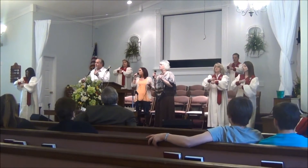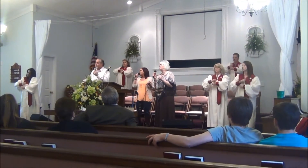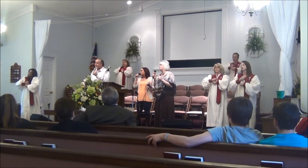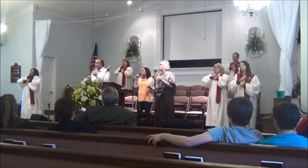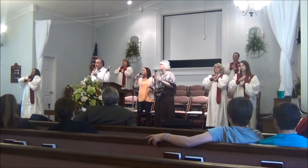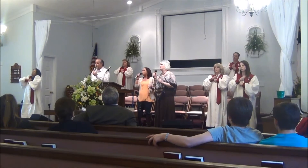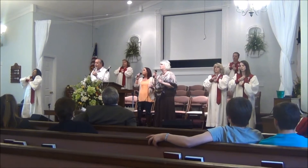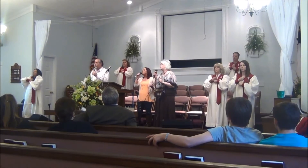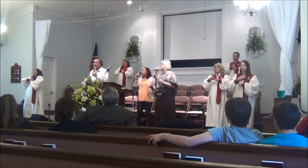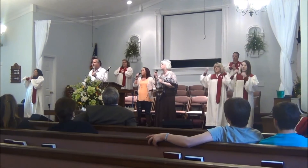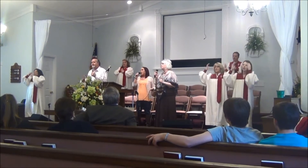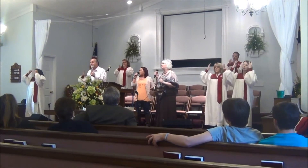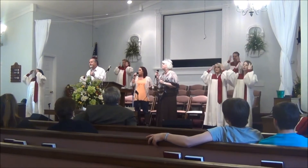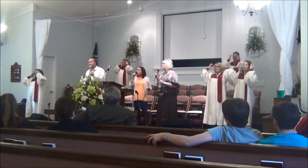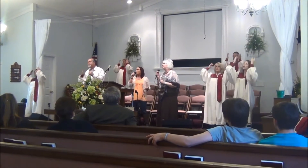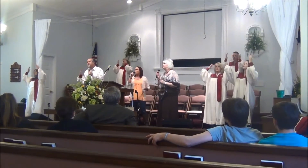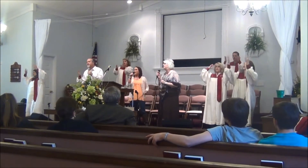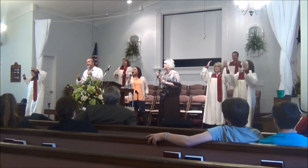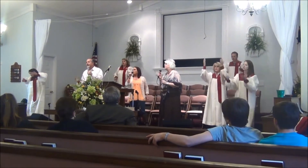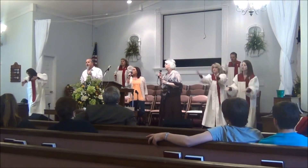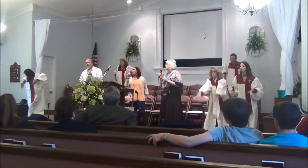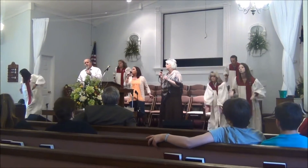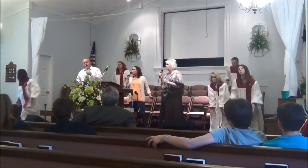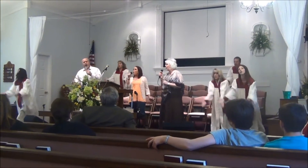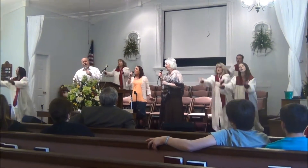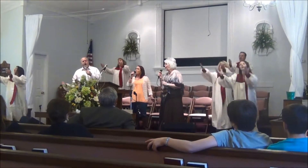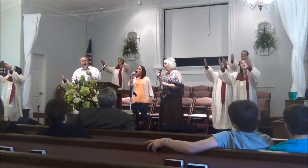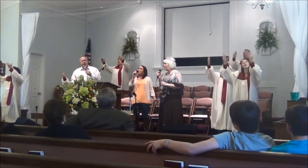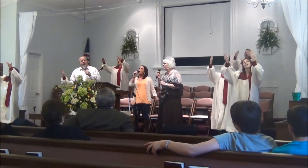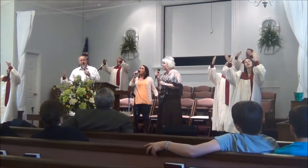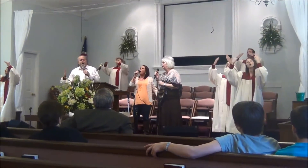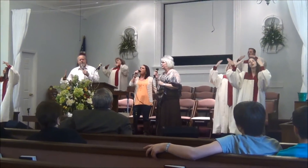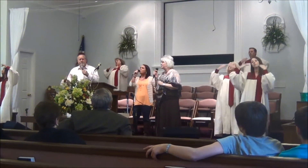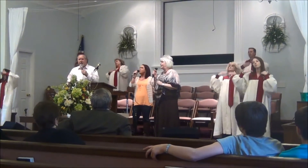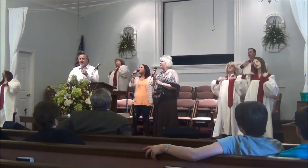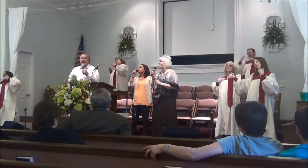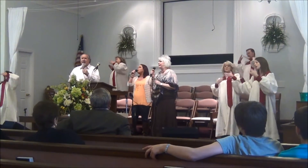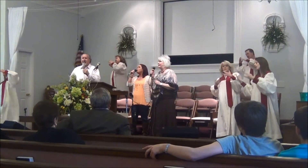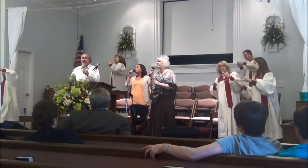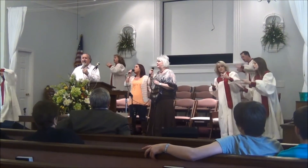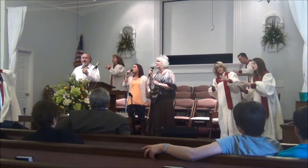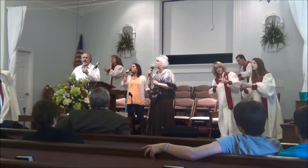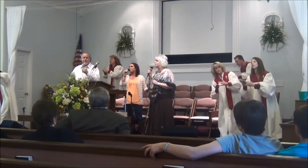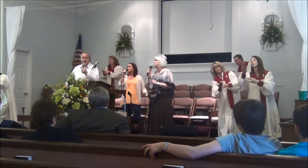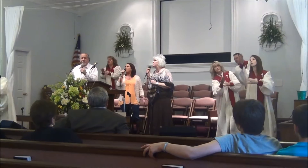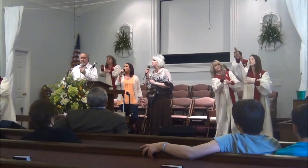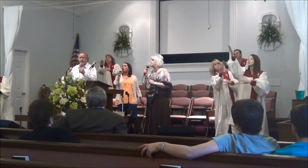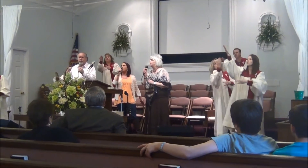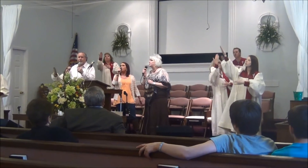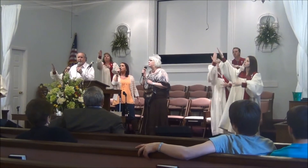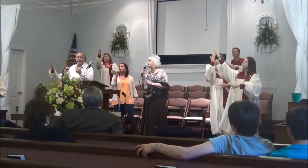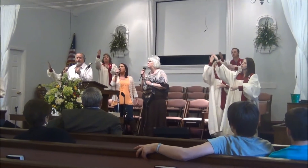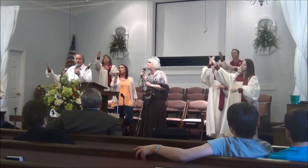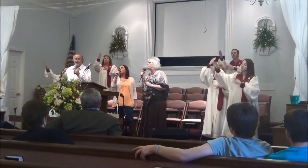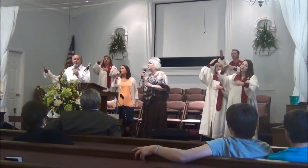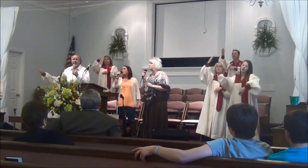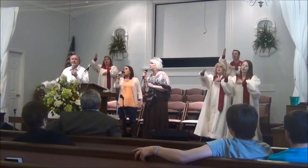to. I know that you brought me through.